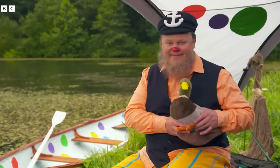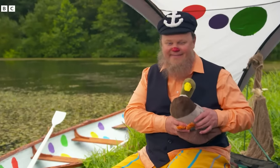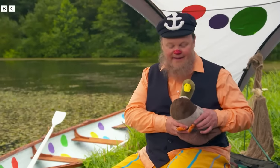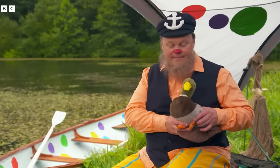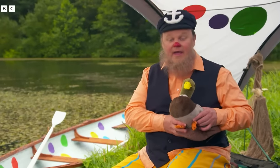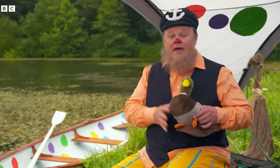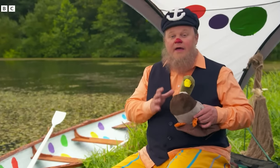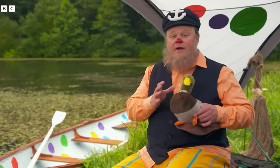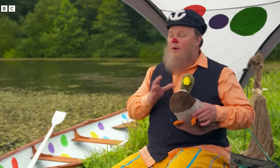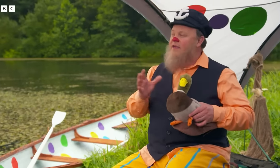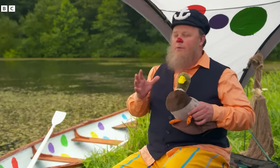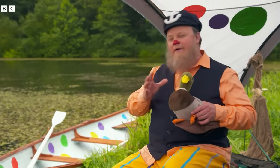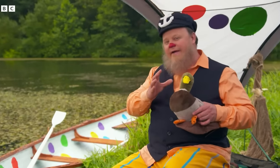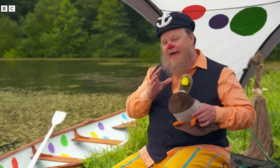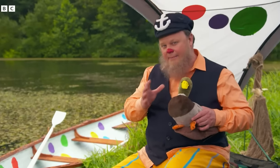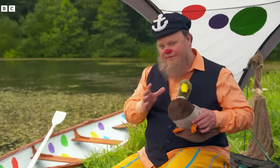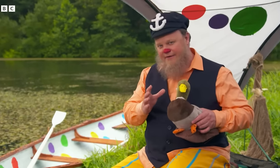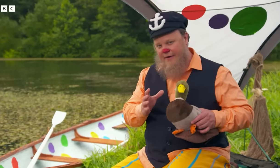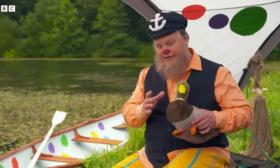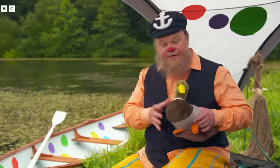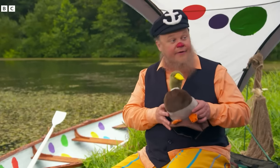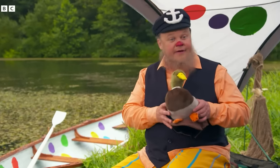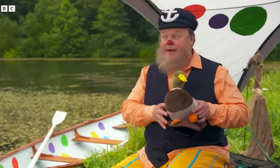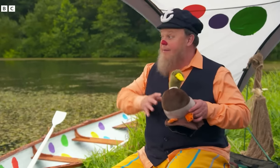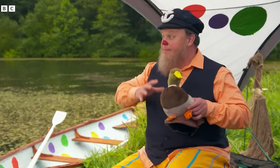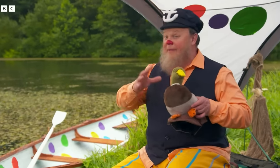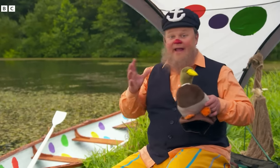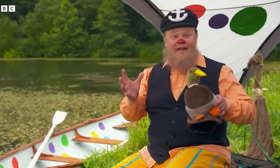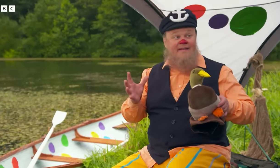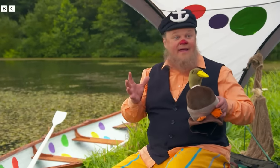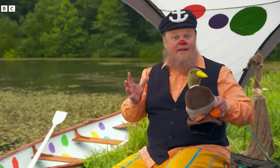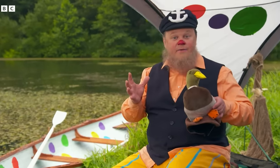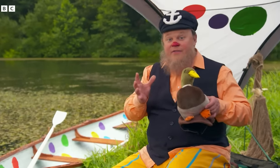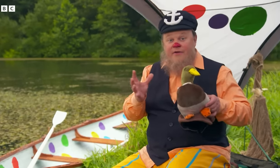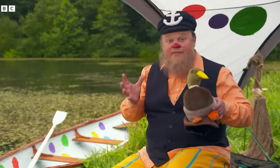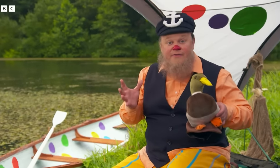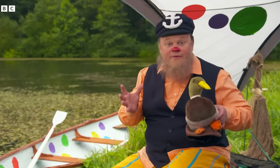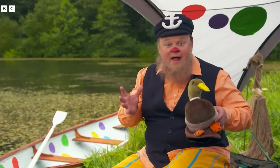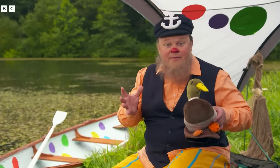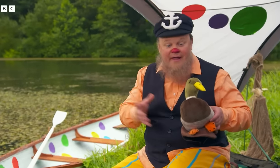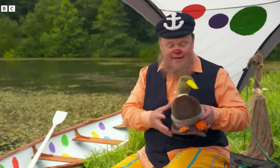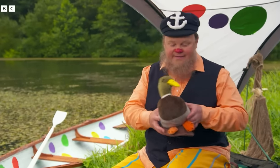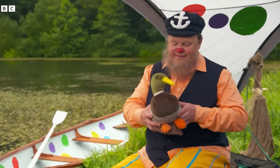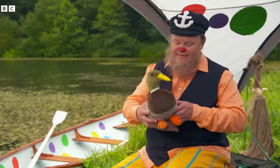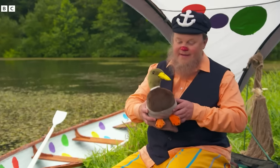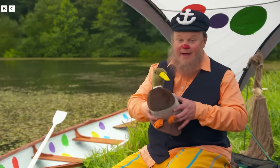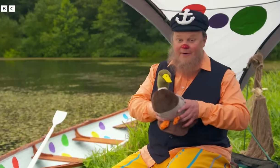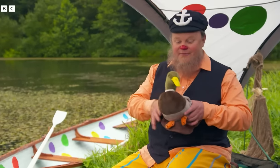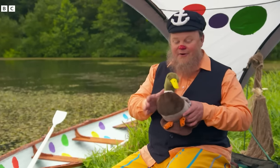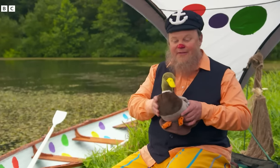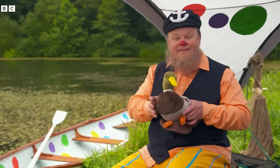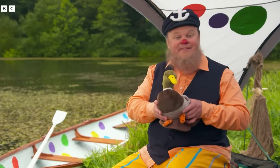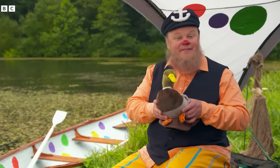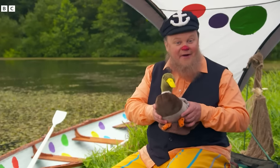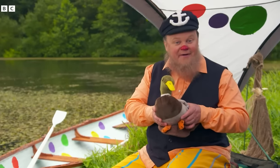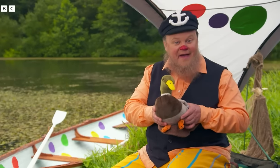asked. When you wear camouflage, you can blend in with your surroundings. Now I've got this duck